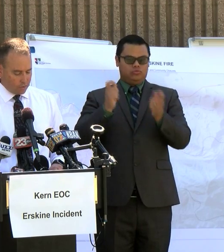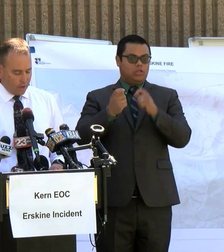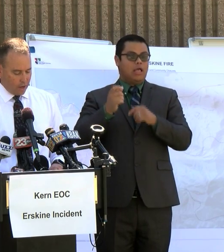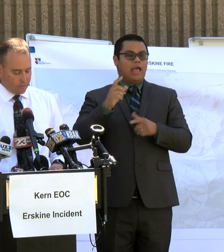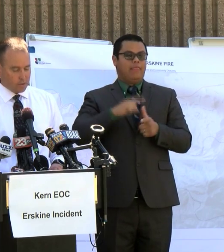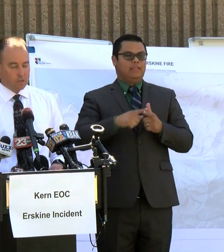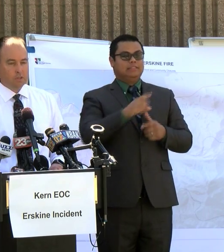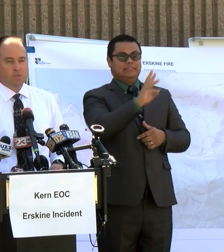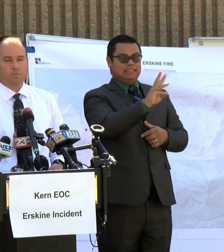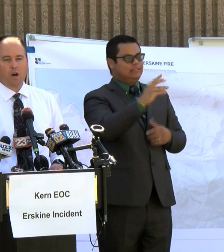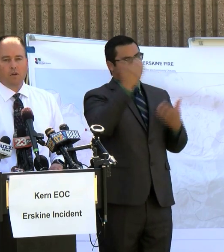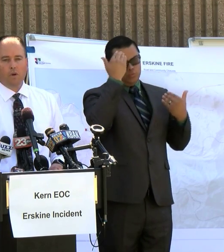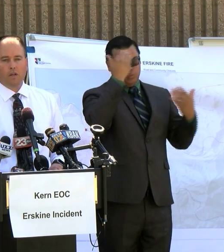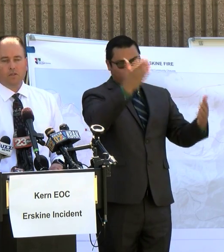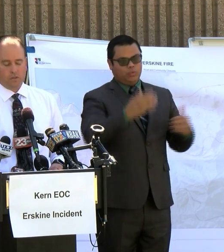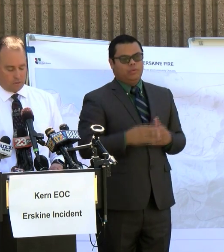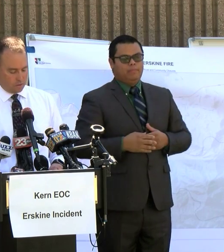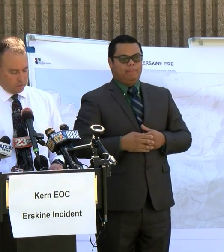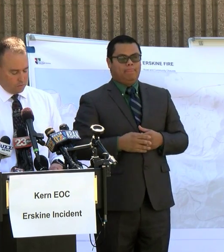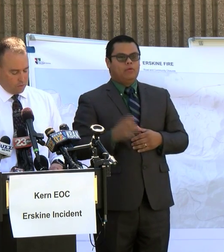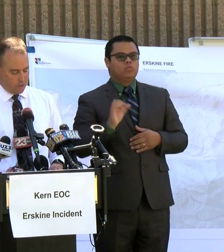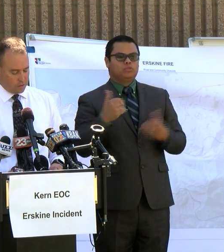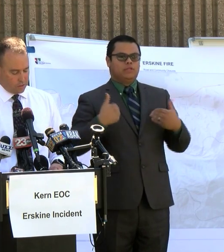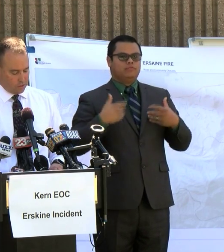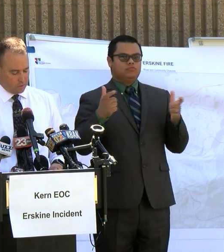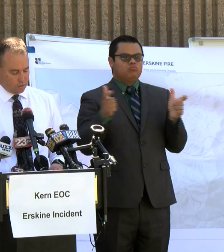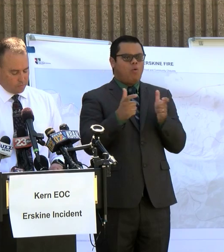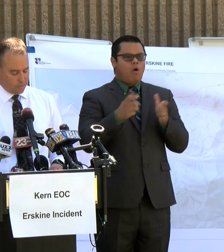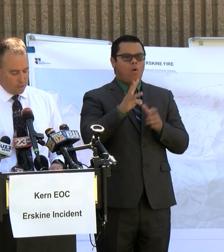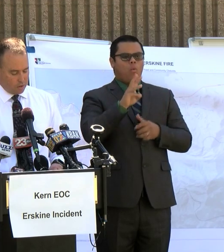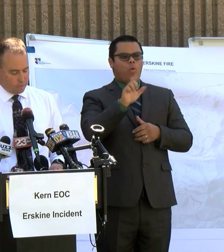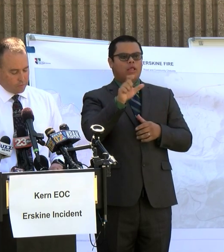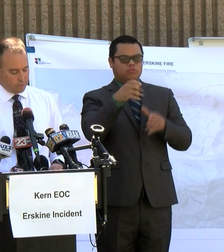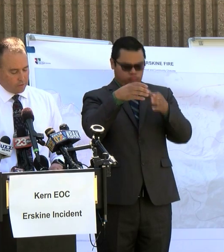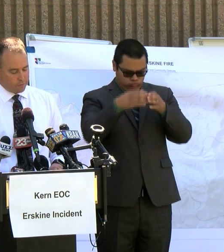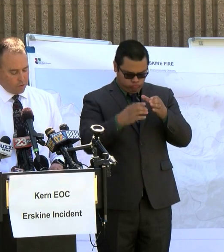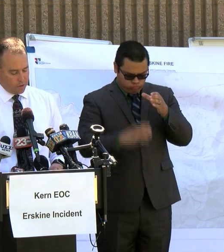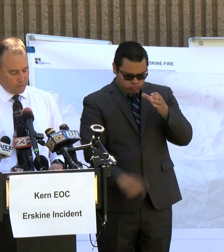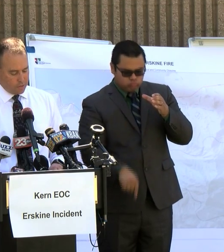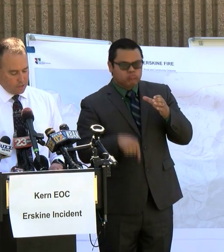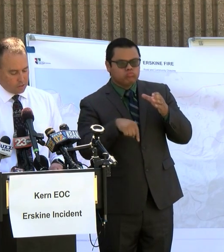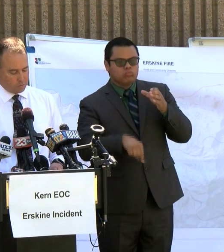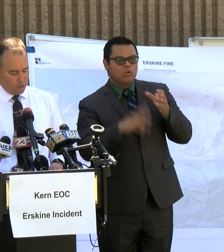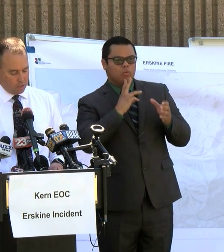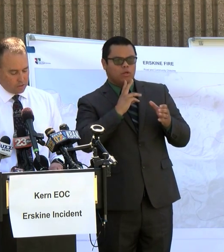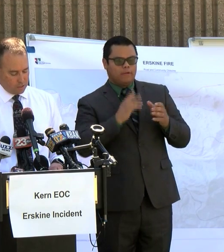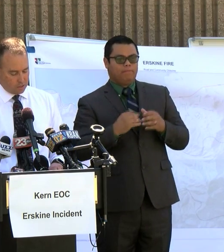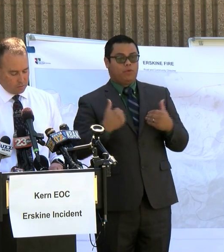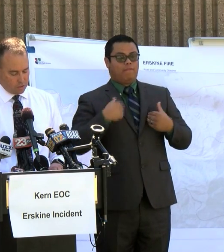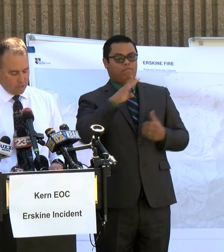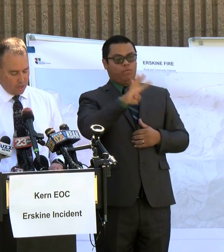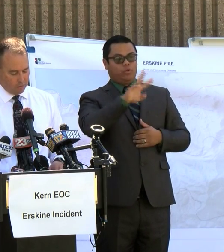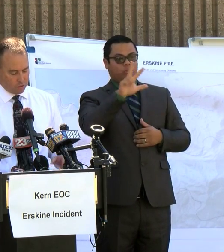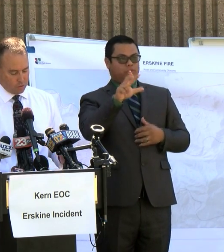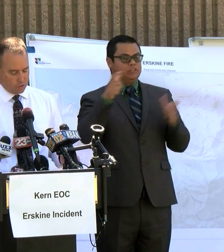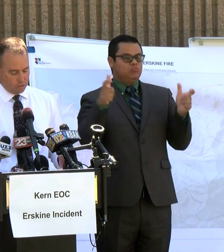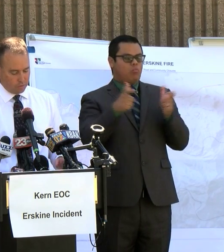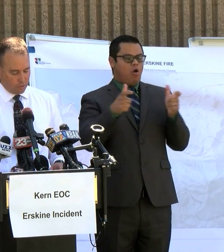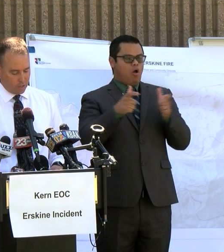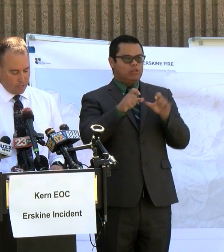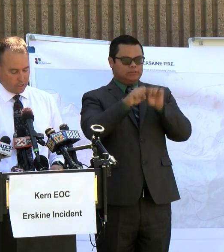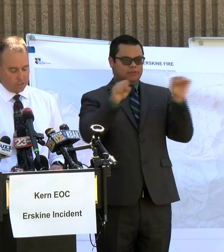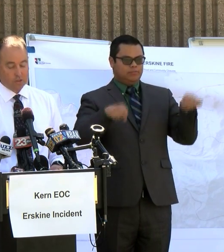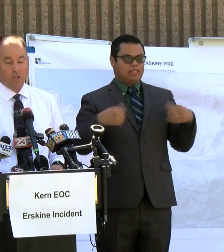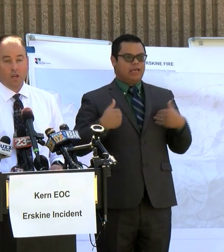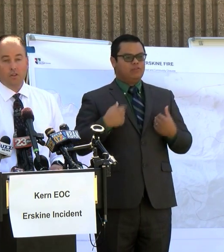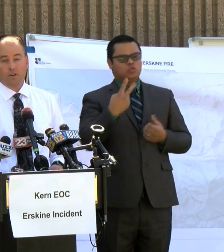We also have some smaller wells, water systems. We have 43 small systems that have between 2 and